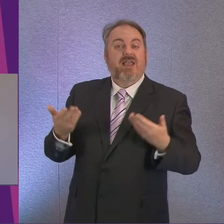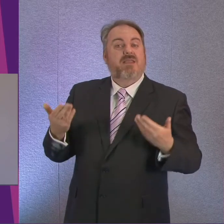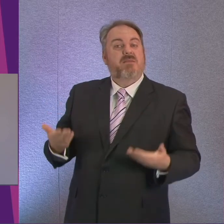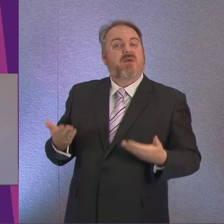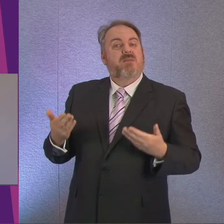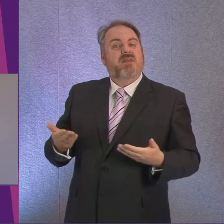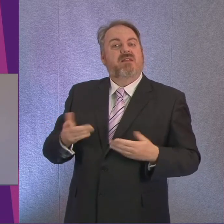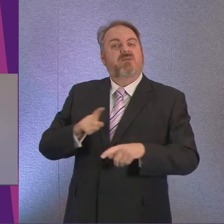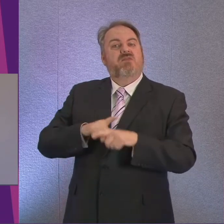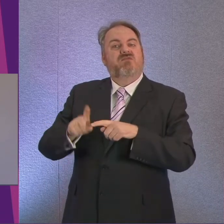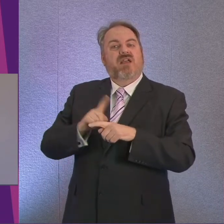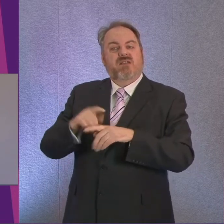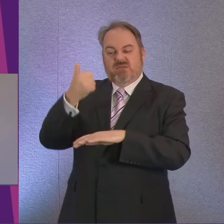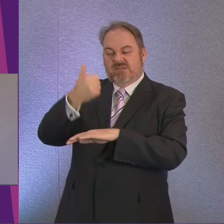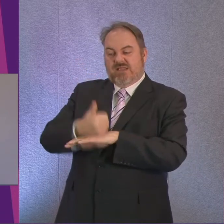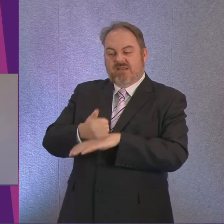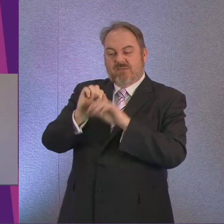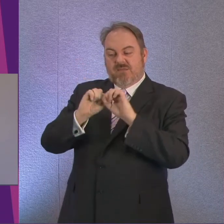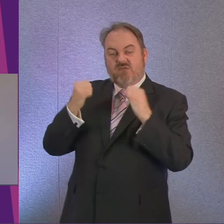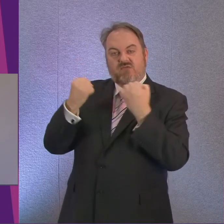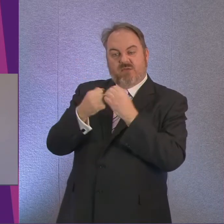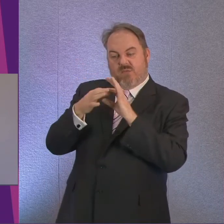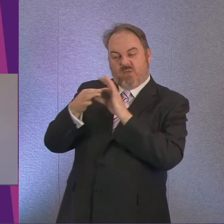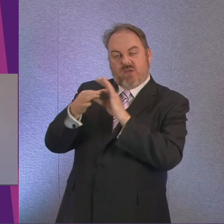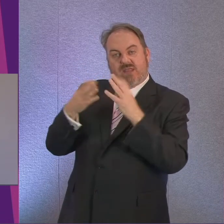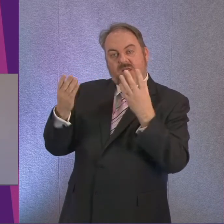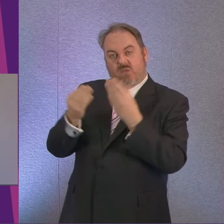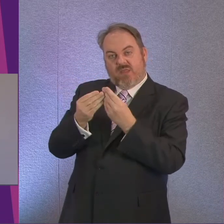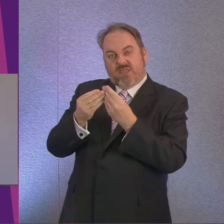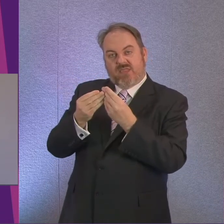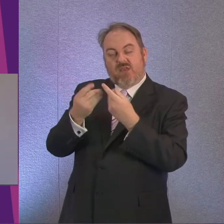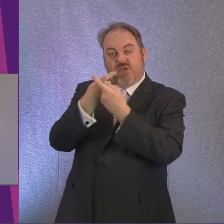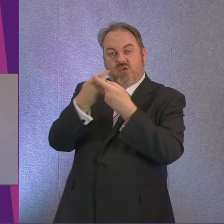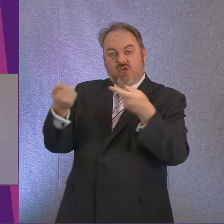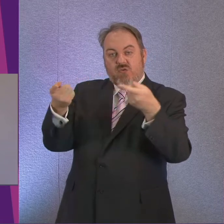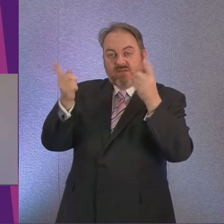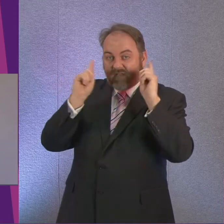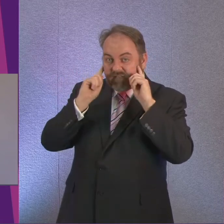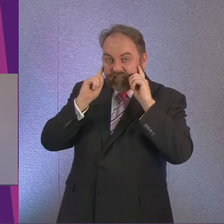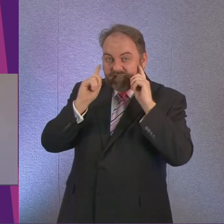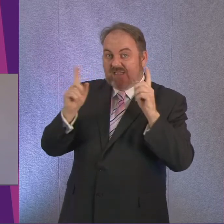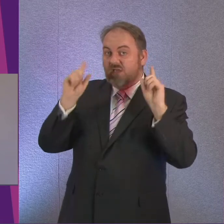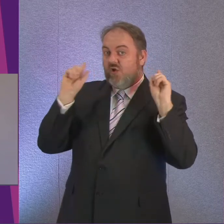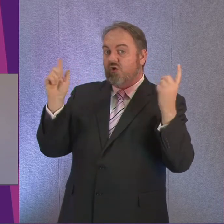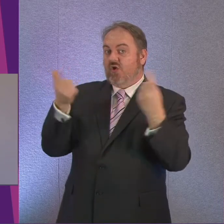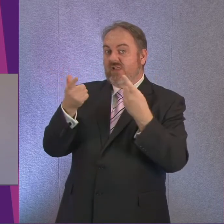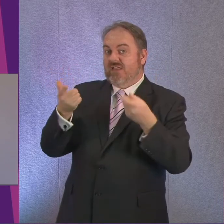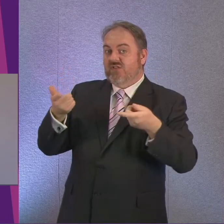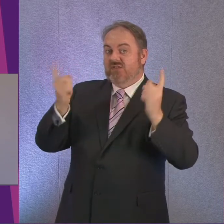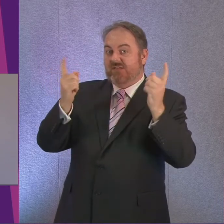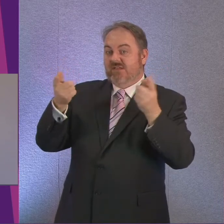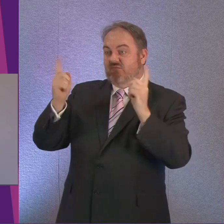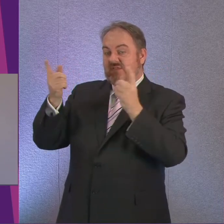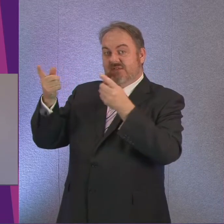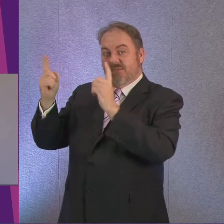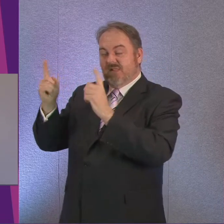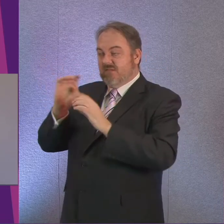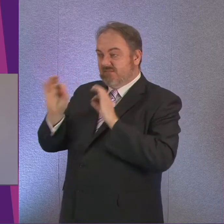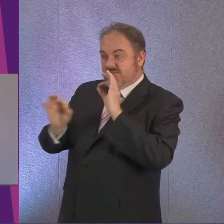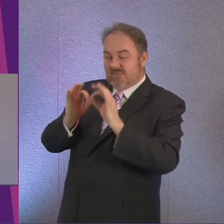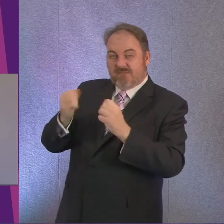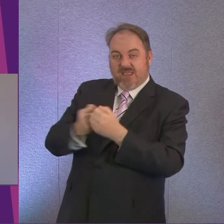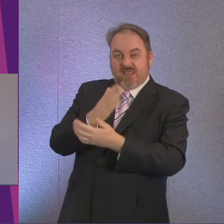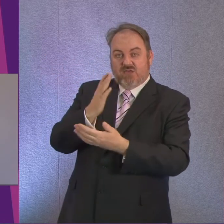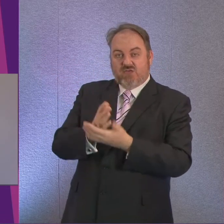comprising the university and college principals and the sector representatives, all our government agencies and the